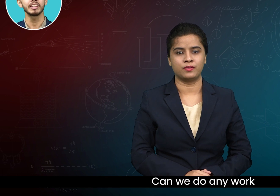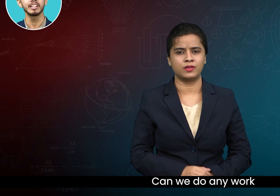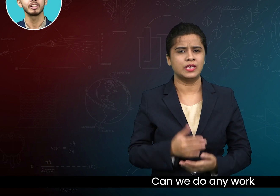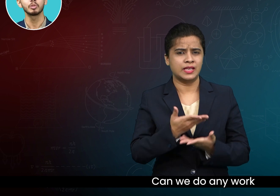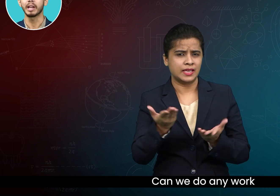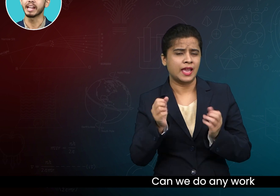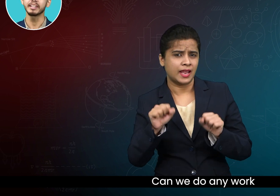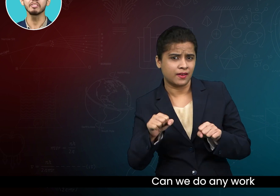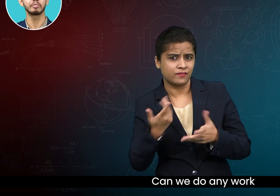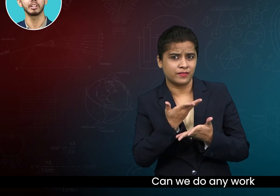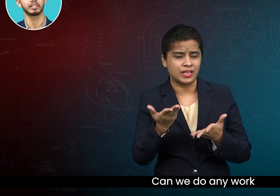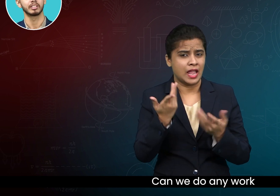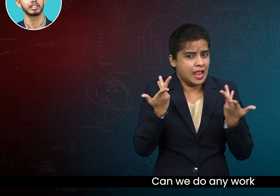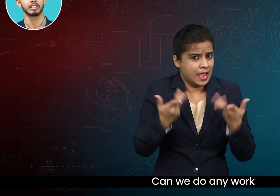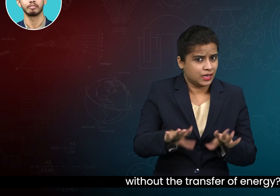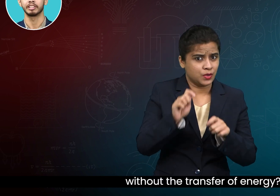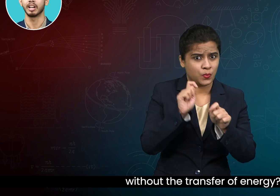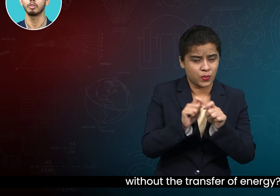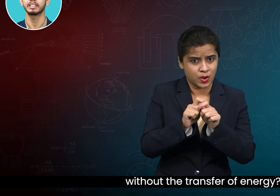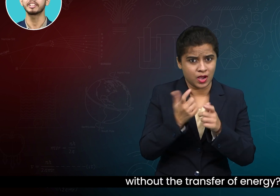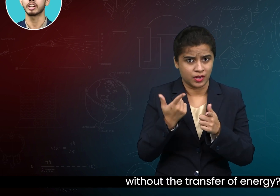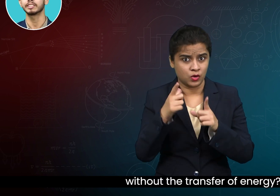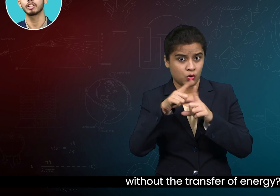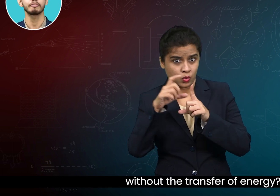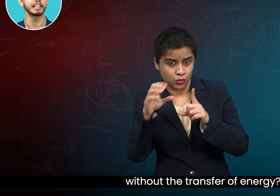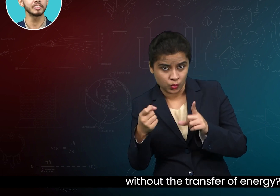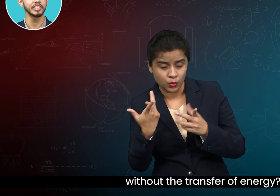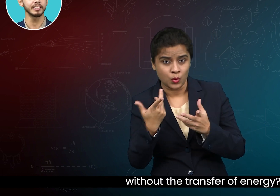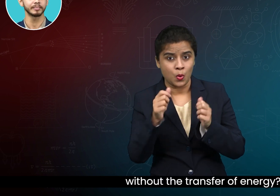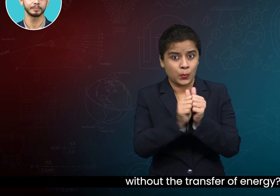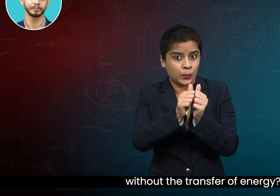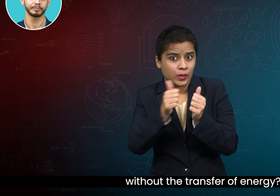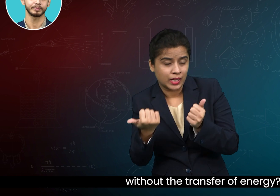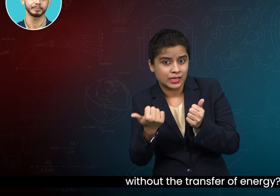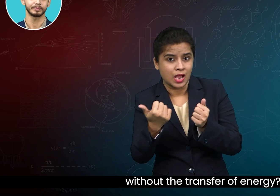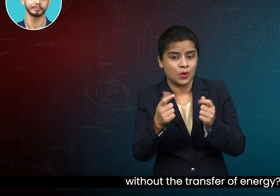Can we do any work without the transfer of energy?